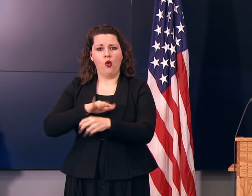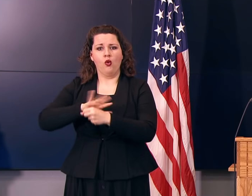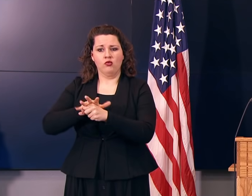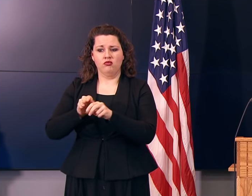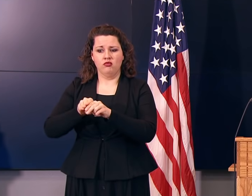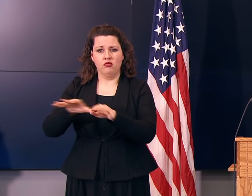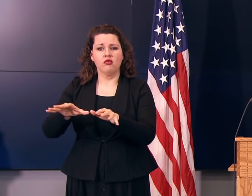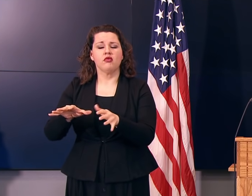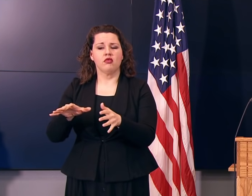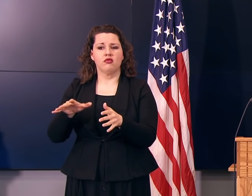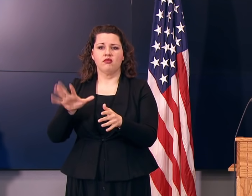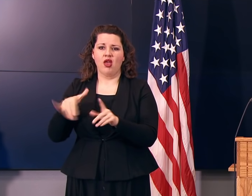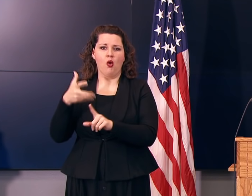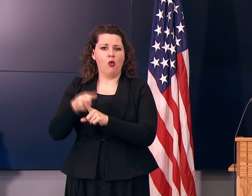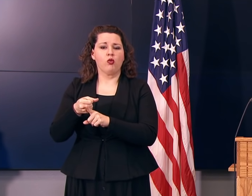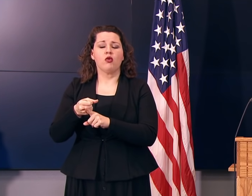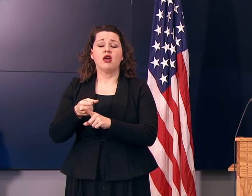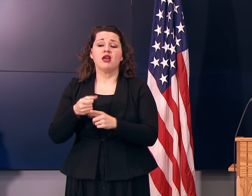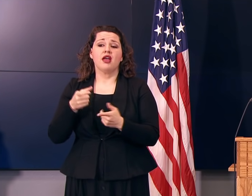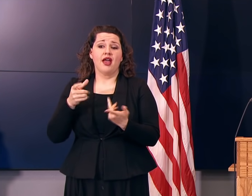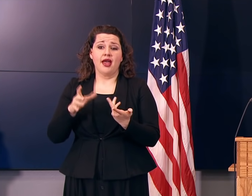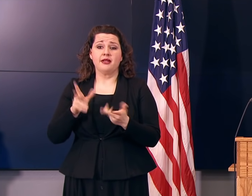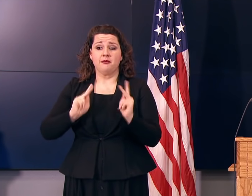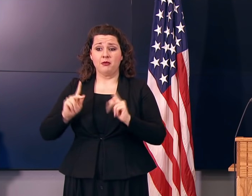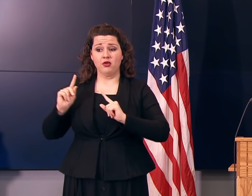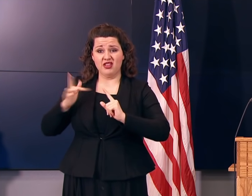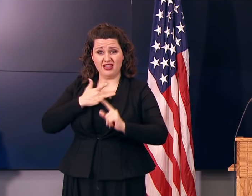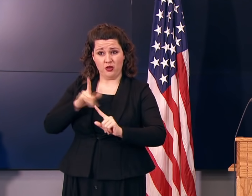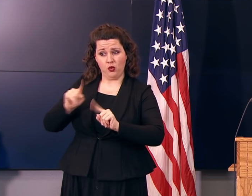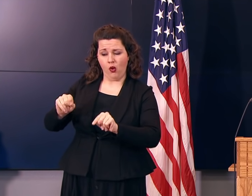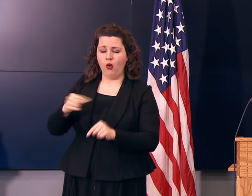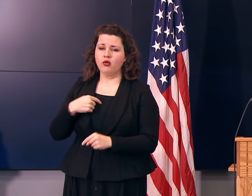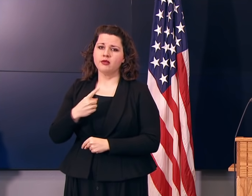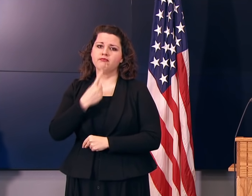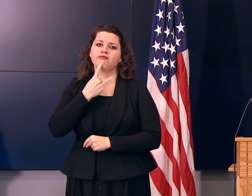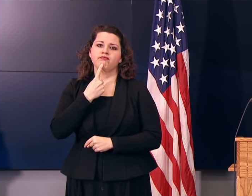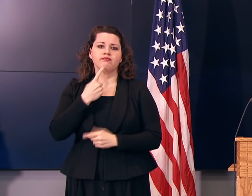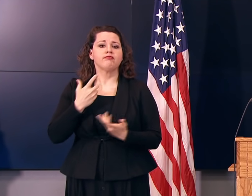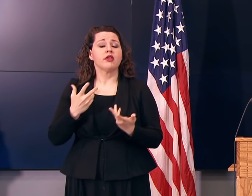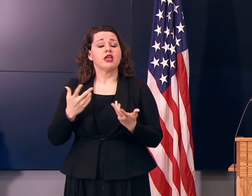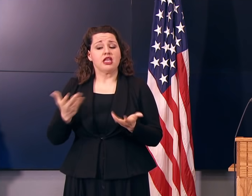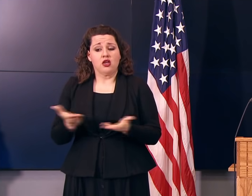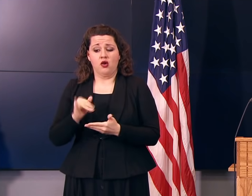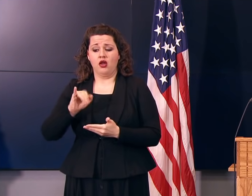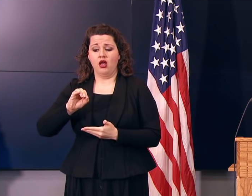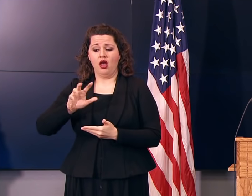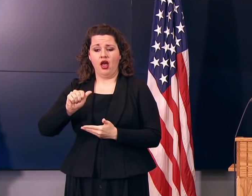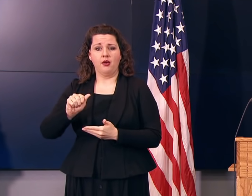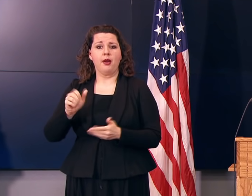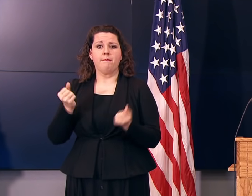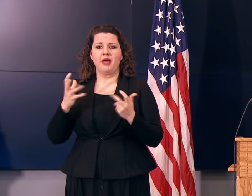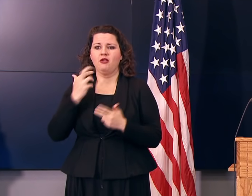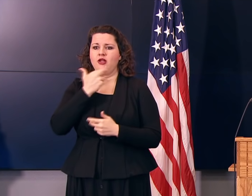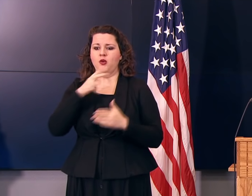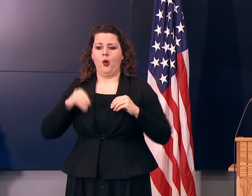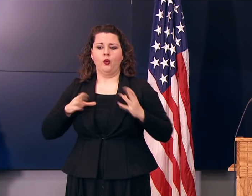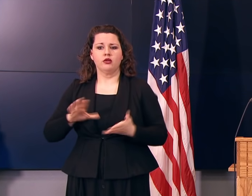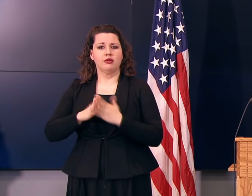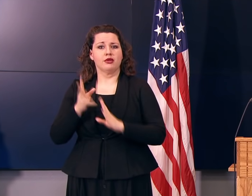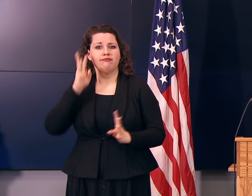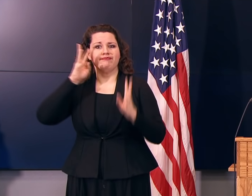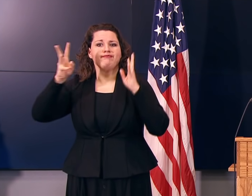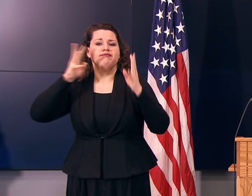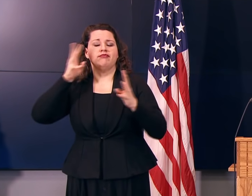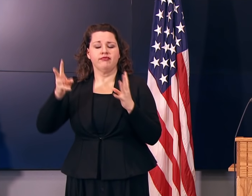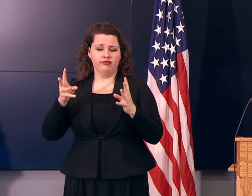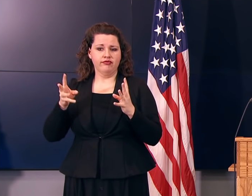COVID-19, and they've been especially missed by their patrons. Here in Iowa, we've seen many restaurant owners get creative in order to